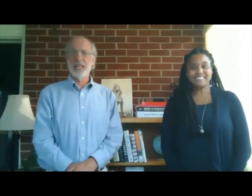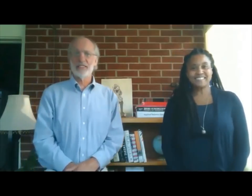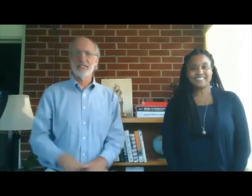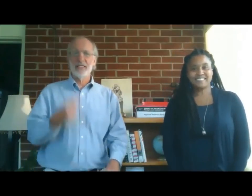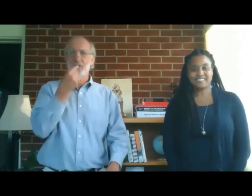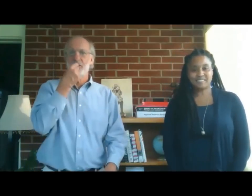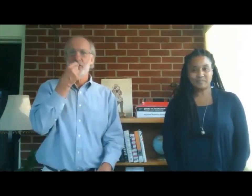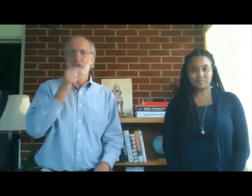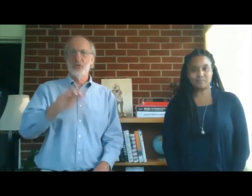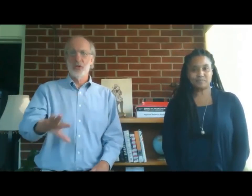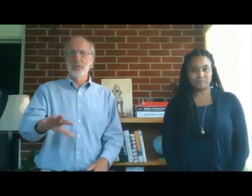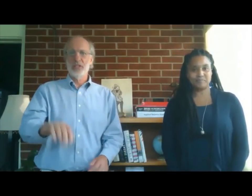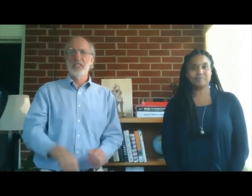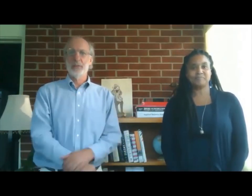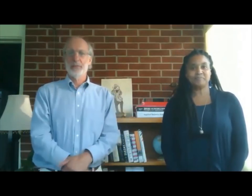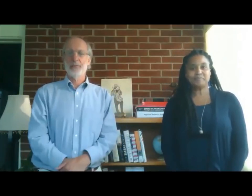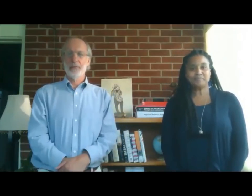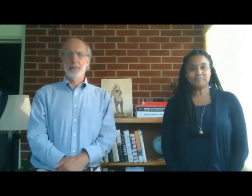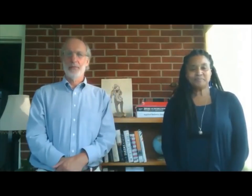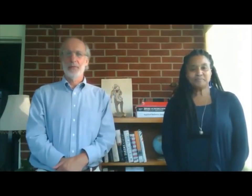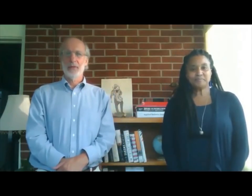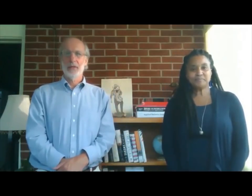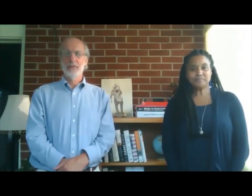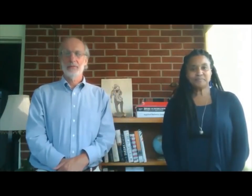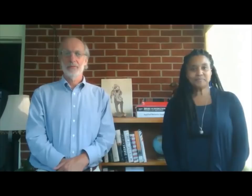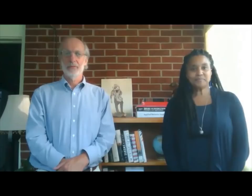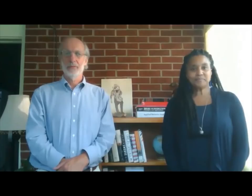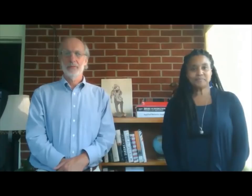Everybody practice it. Strawberry.